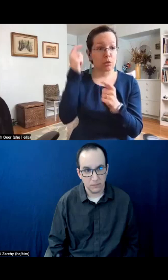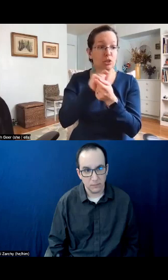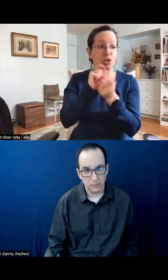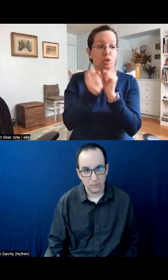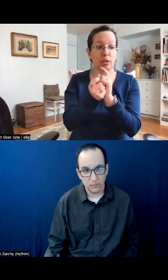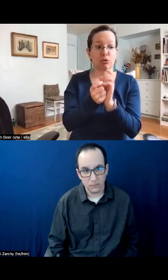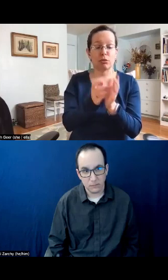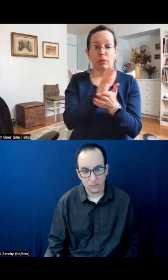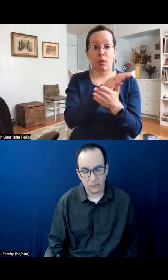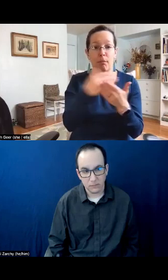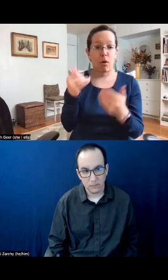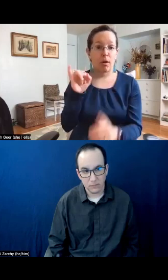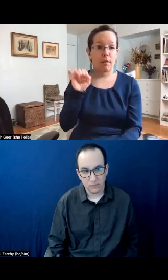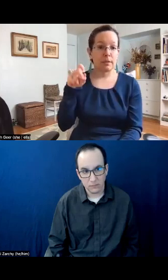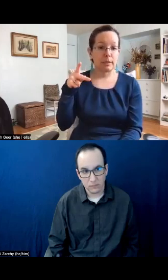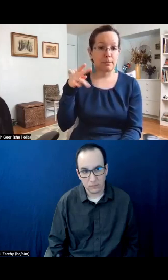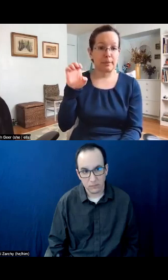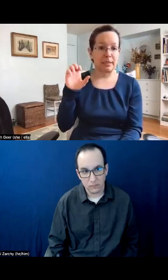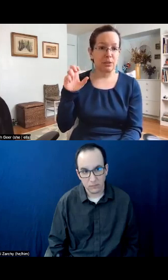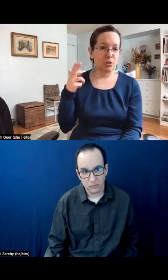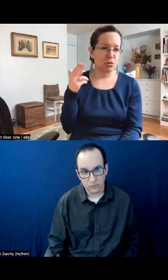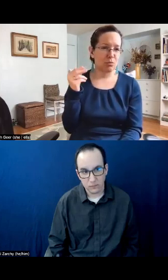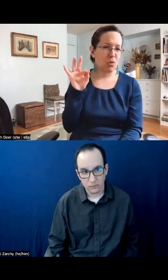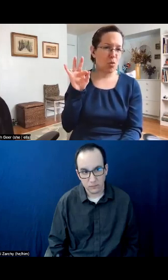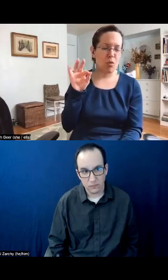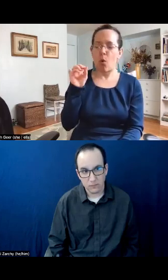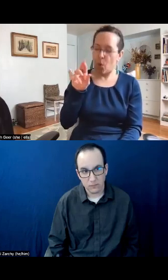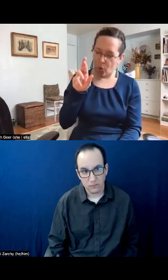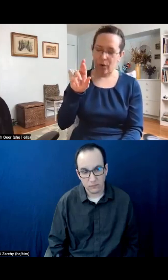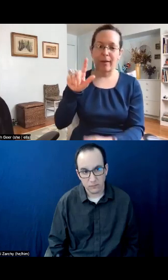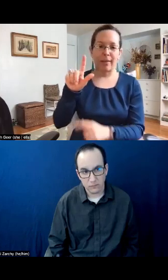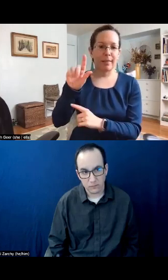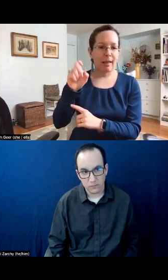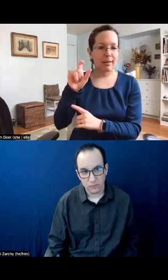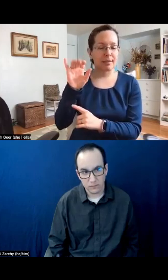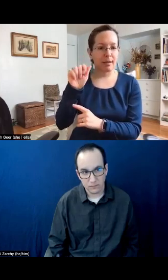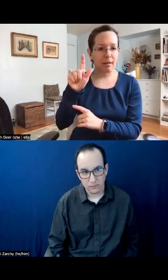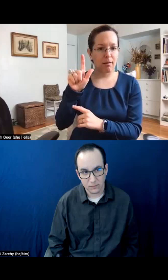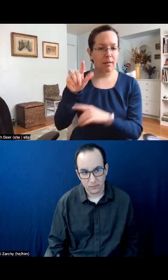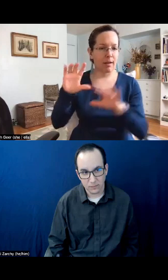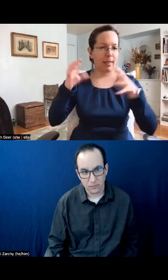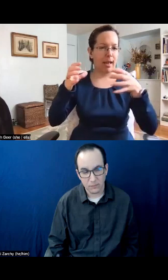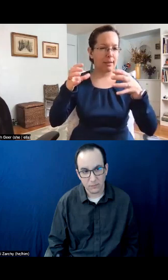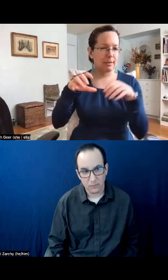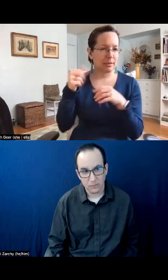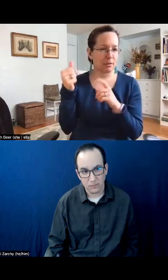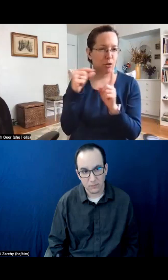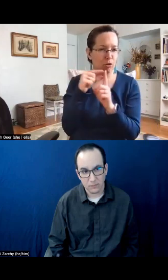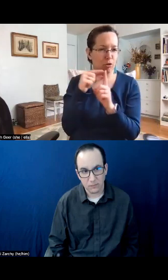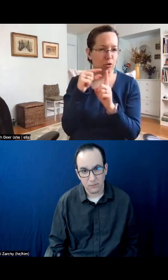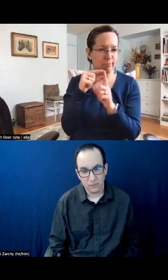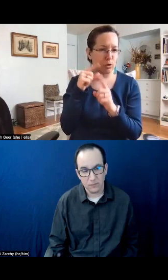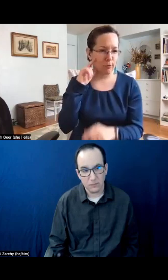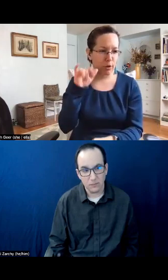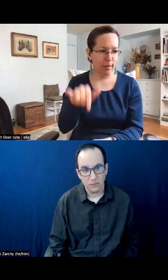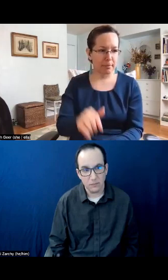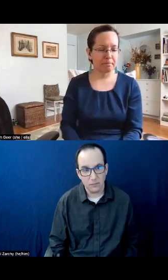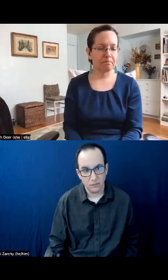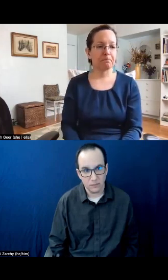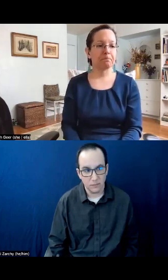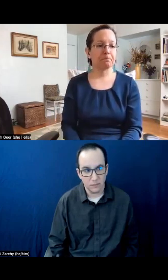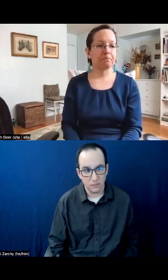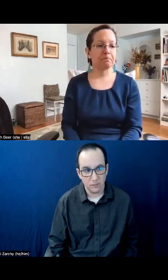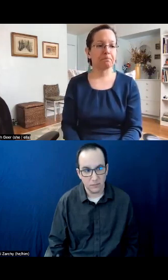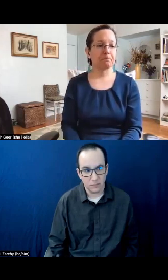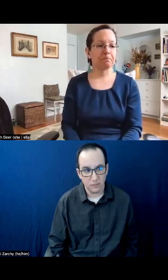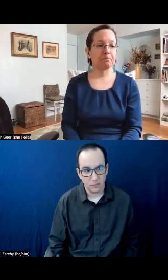The reason that this is a derivational morpheme is because it does change the part of speech or the lexical class,